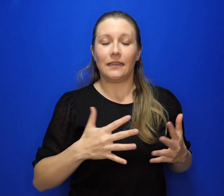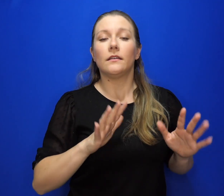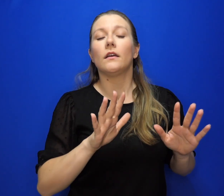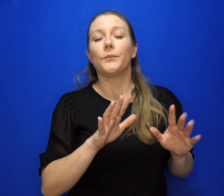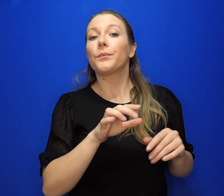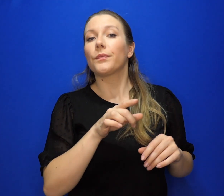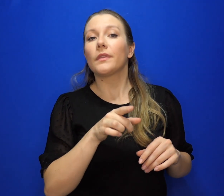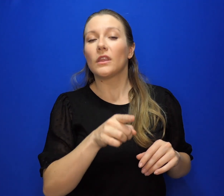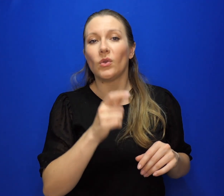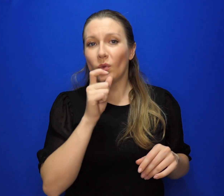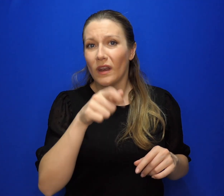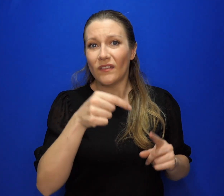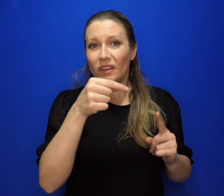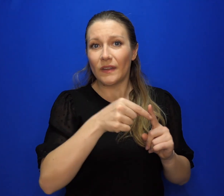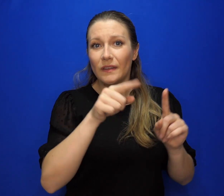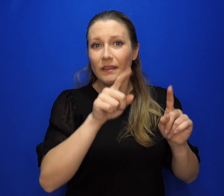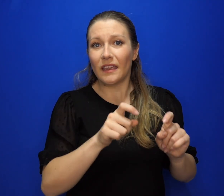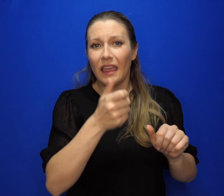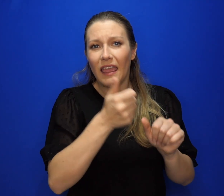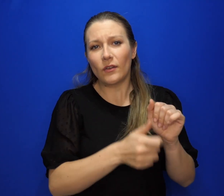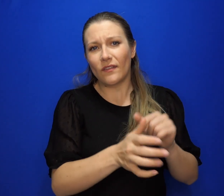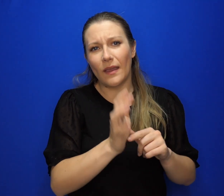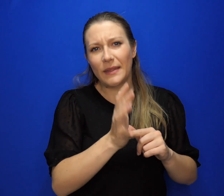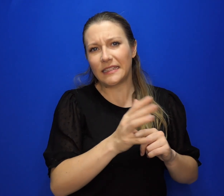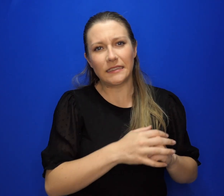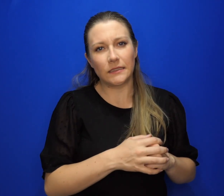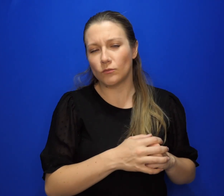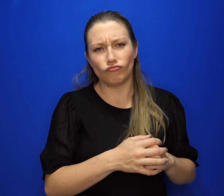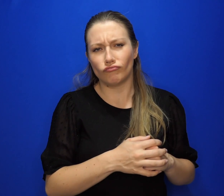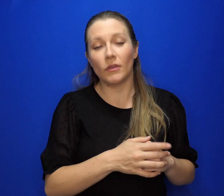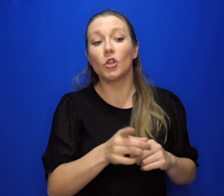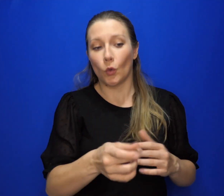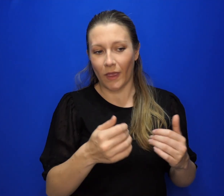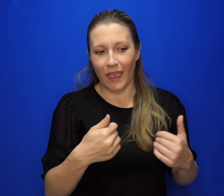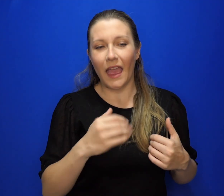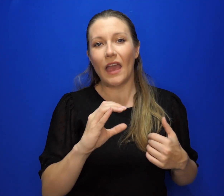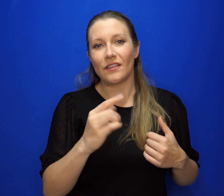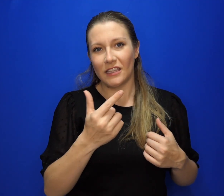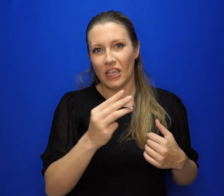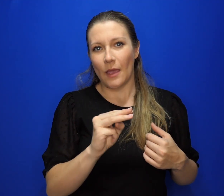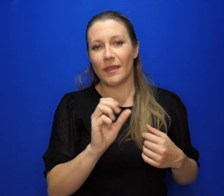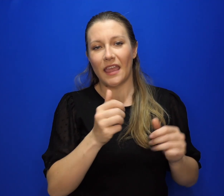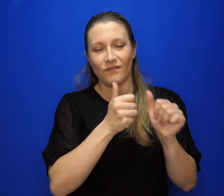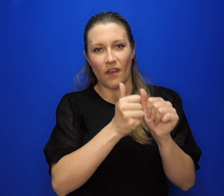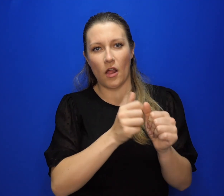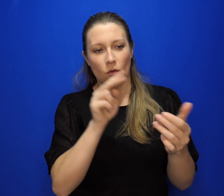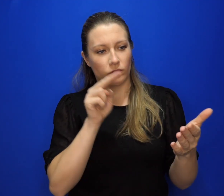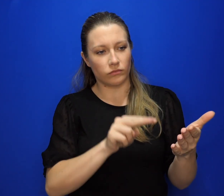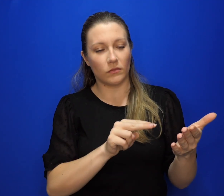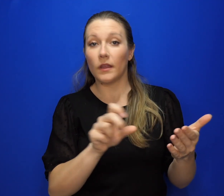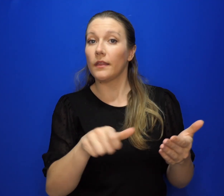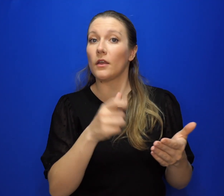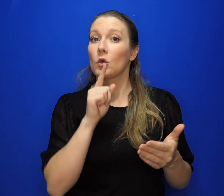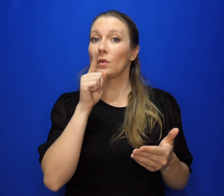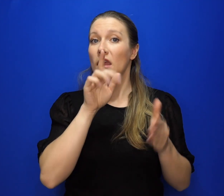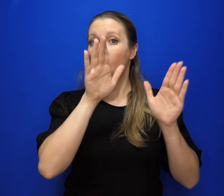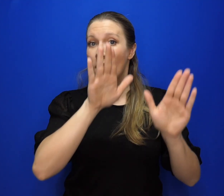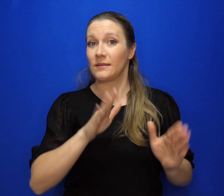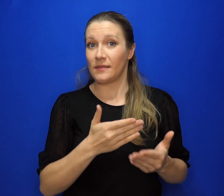a finger stick every single 5 minutes. Right. You've got a CGM to be able to follow. The other really awesome thing is that in today's world,